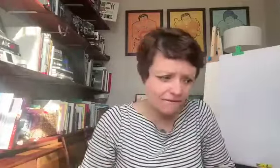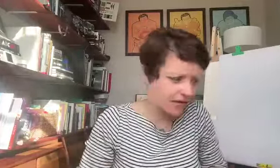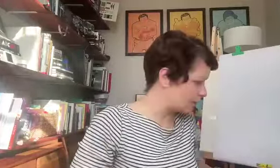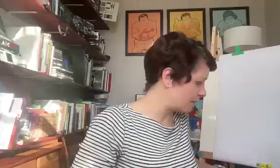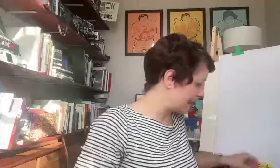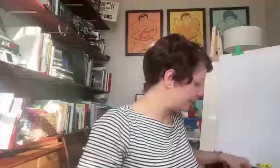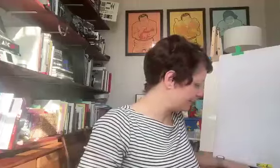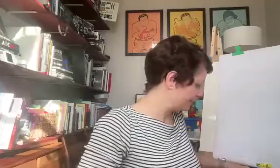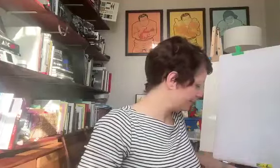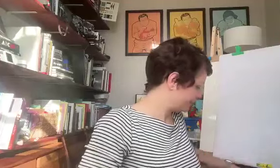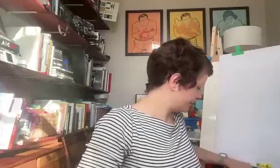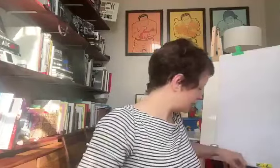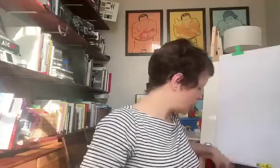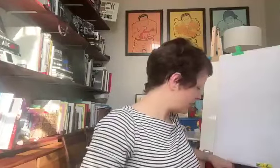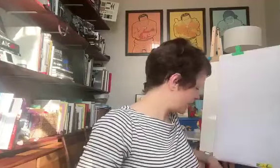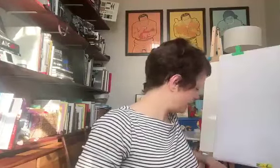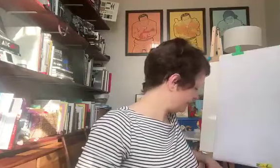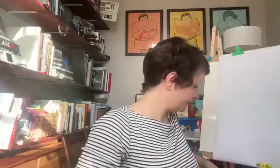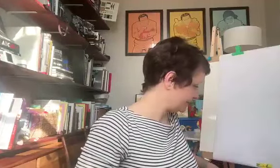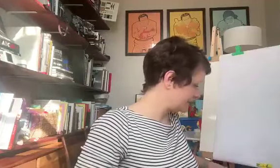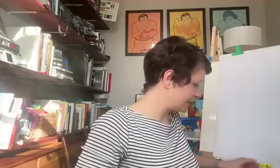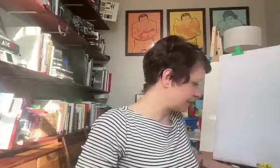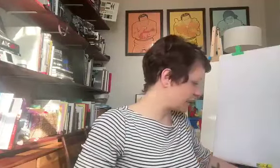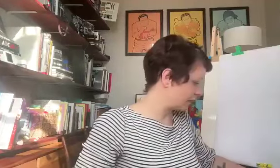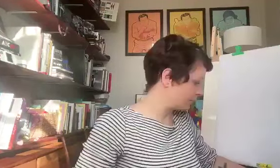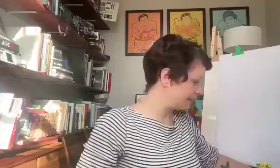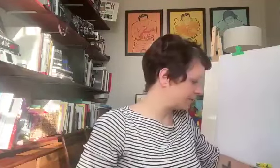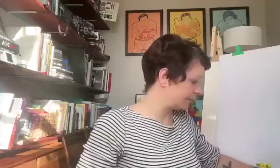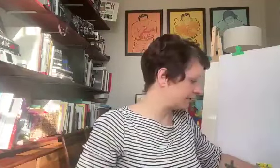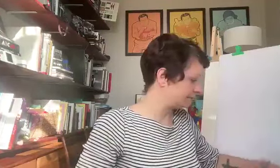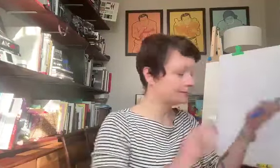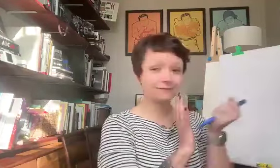fun little reminder, little review. Let's pick a good color. We'll pick blue.